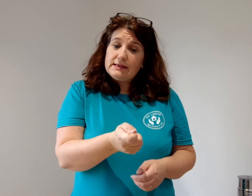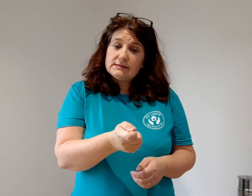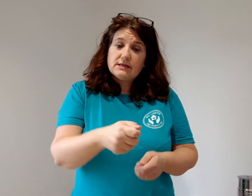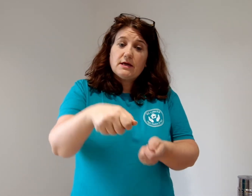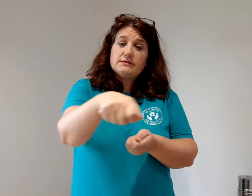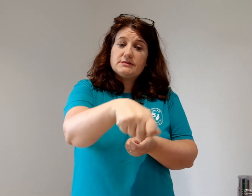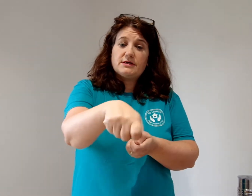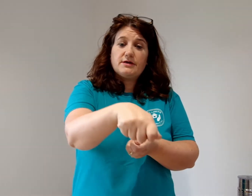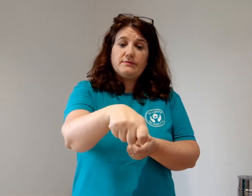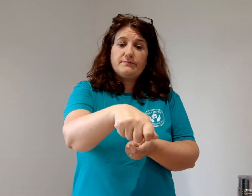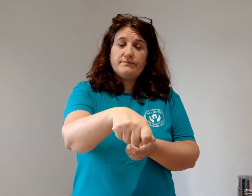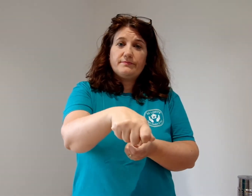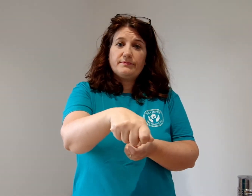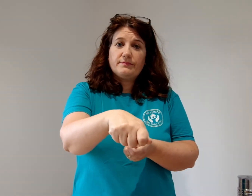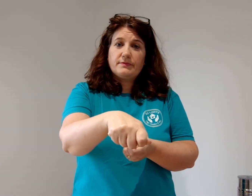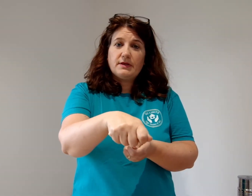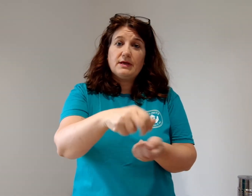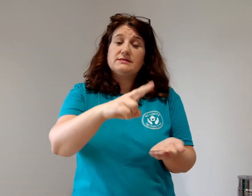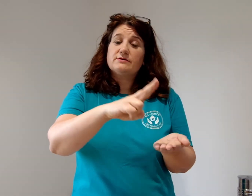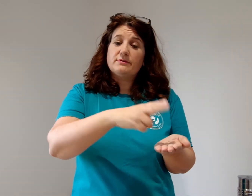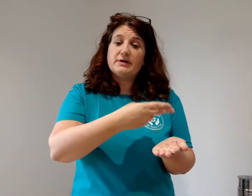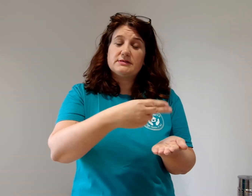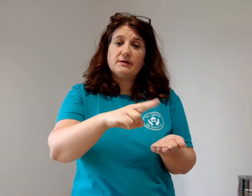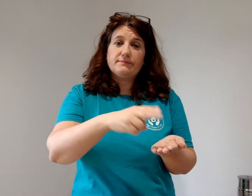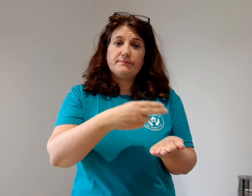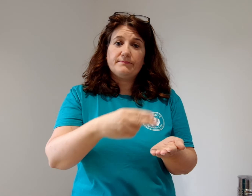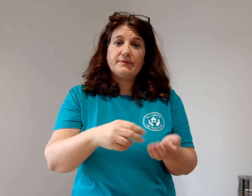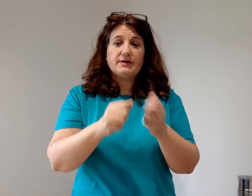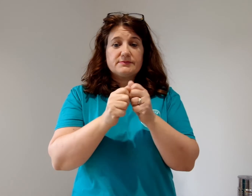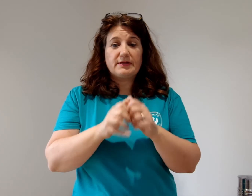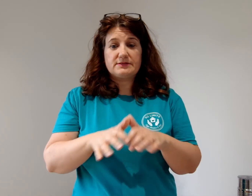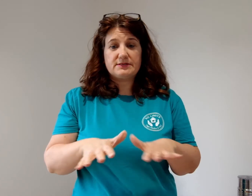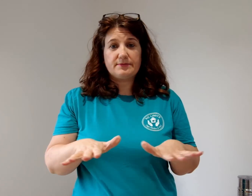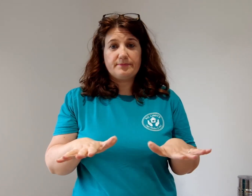heat and stir until the butter has melted.